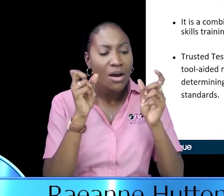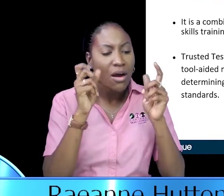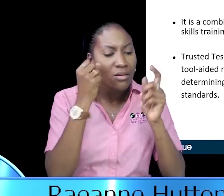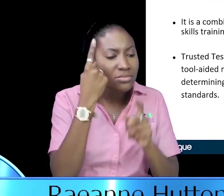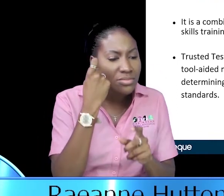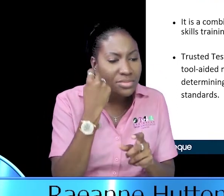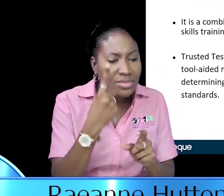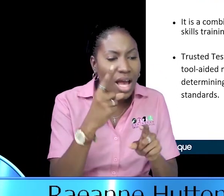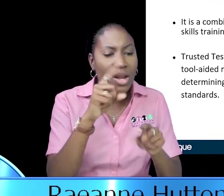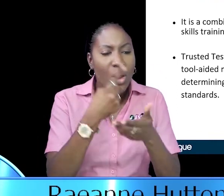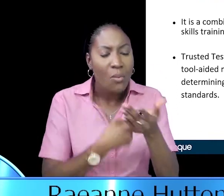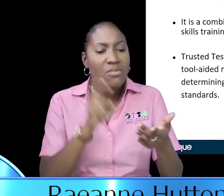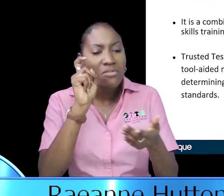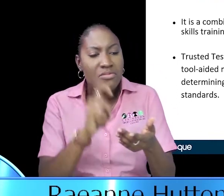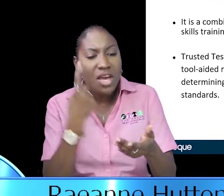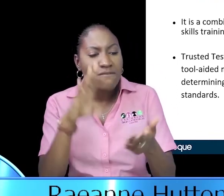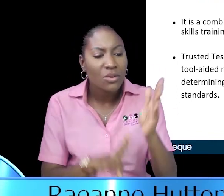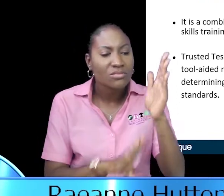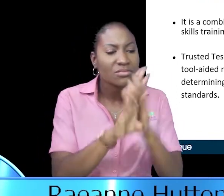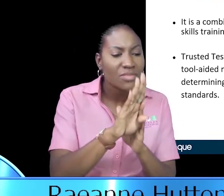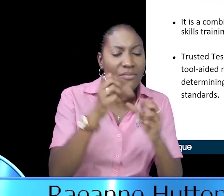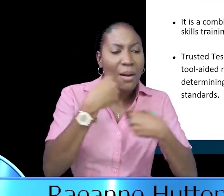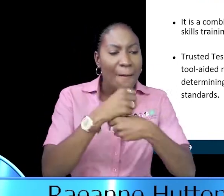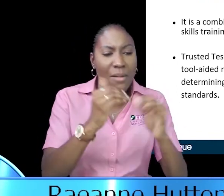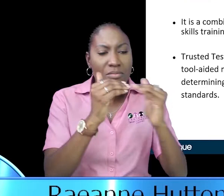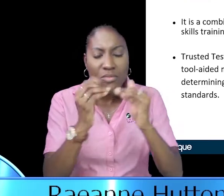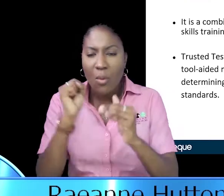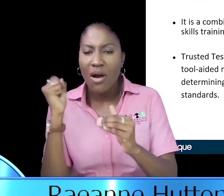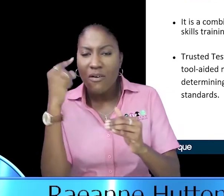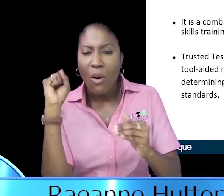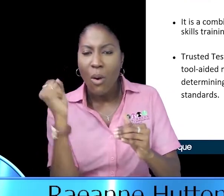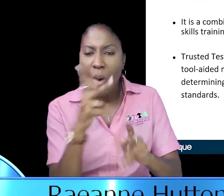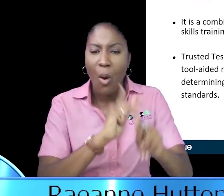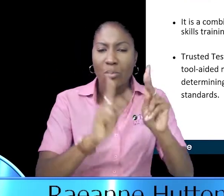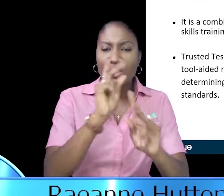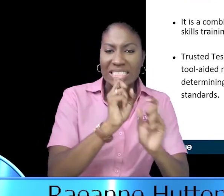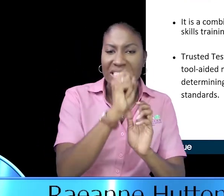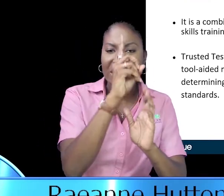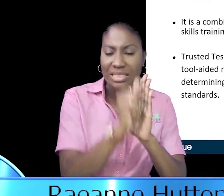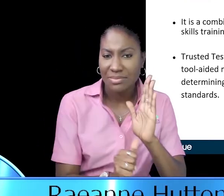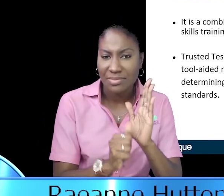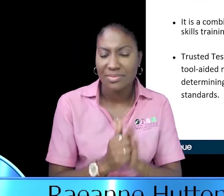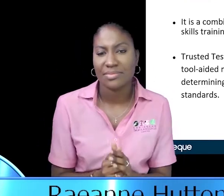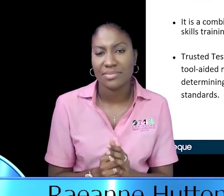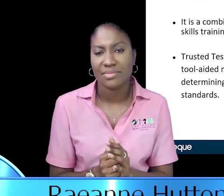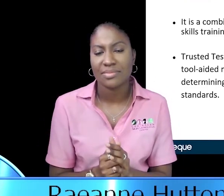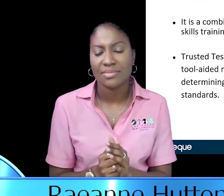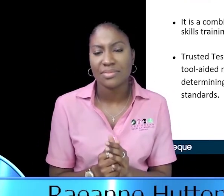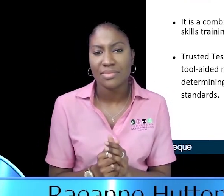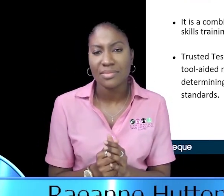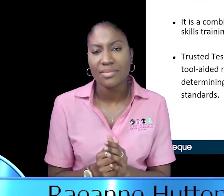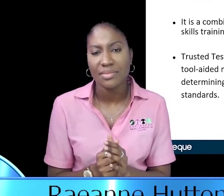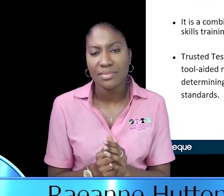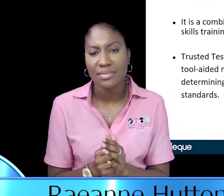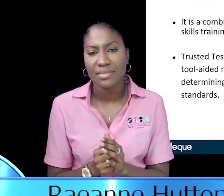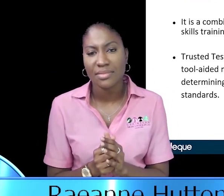don't have to be a developer to do the testing. If you don't have those skills, then it's okay. You can get